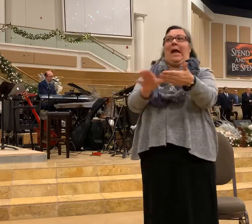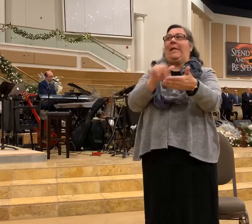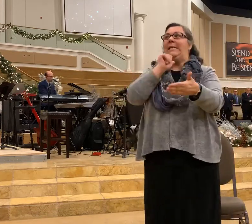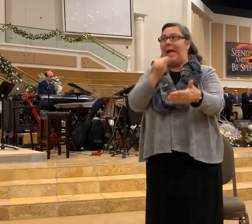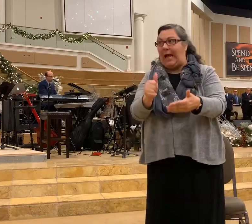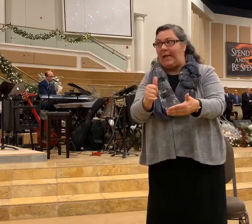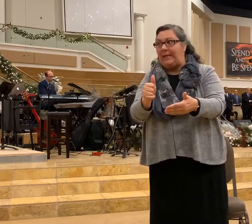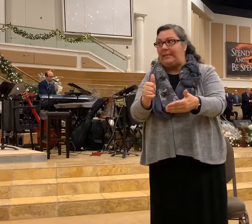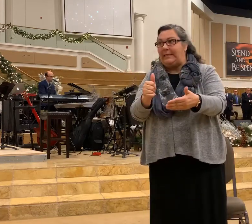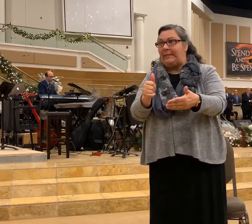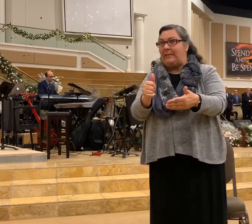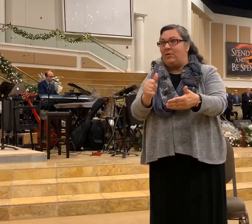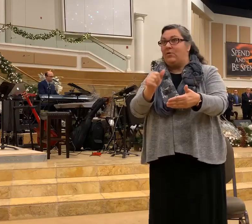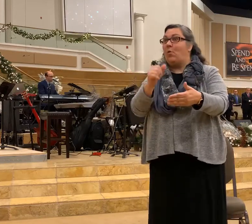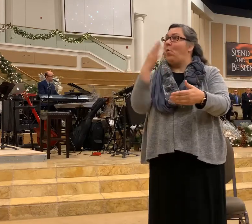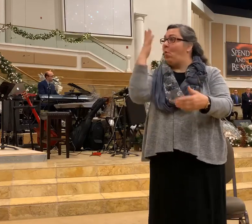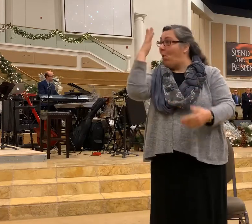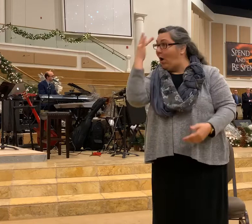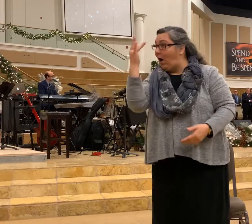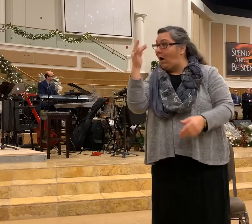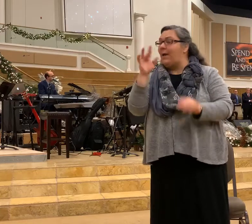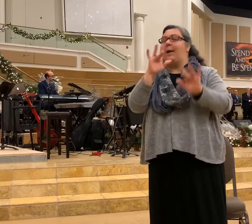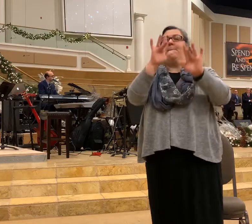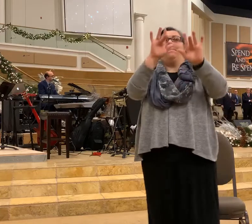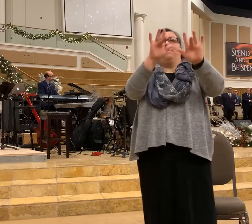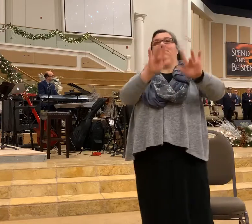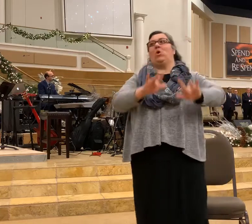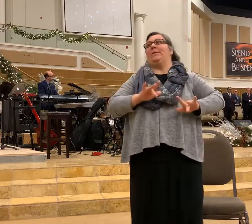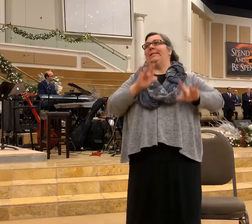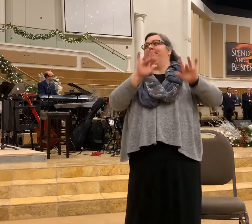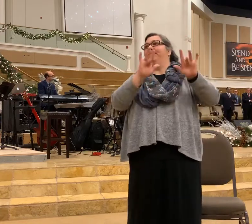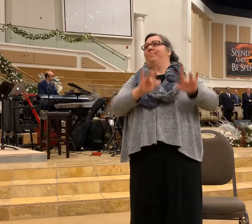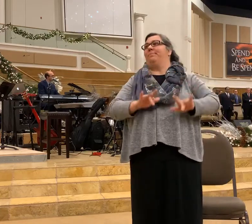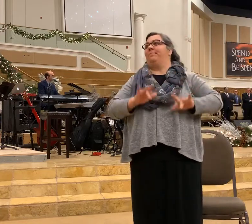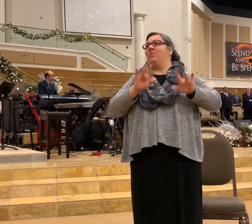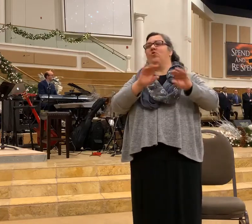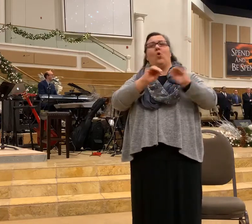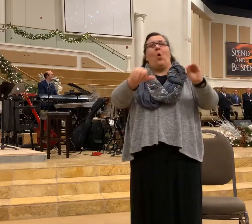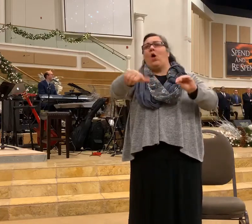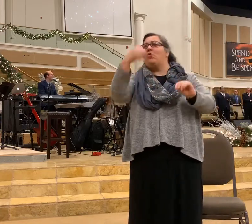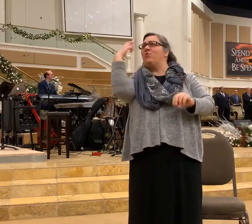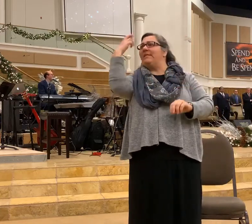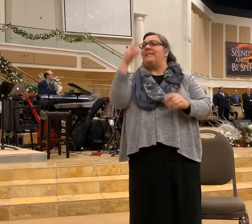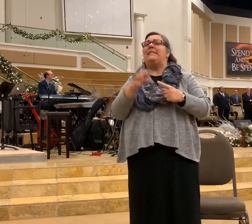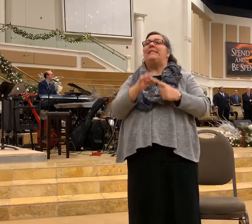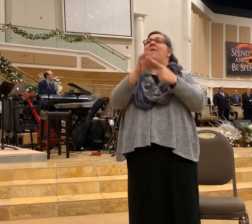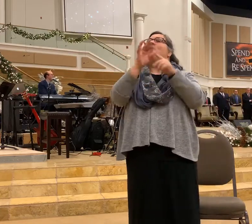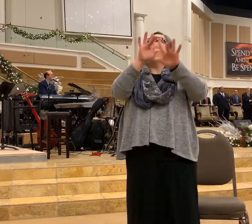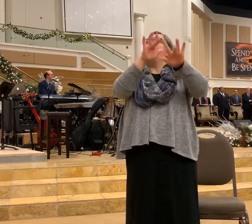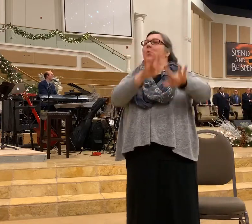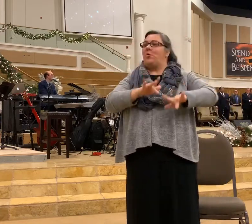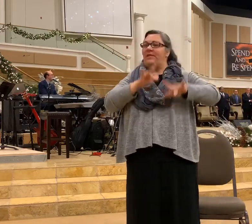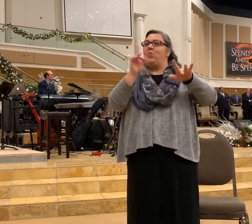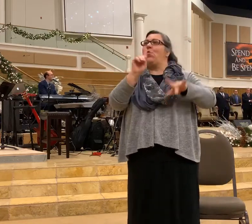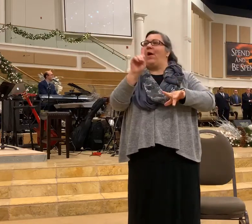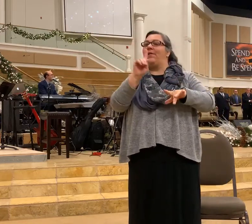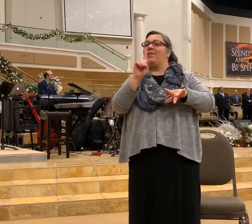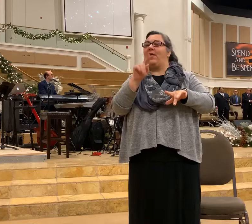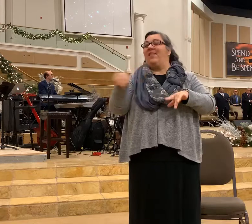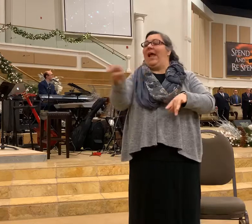reason except mercy. Everybody say mercy. For no other reason except mercy were they